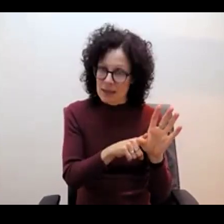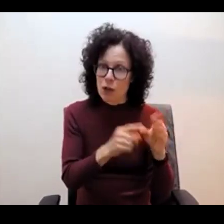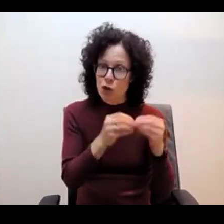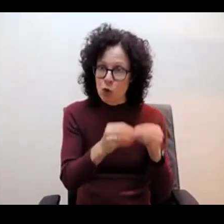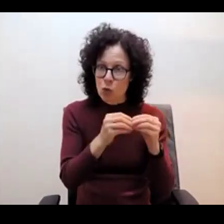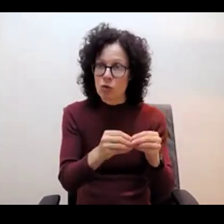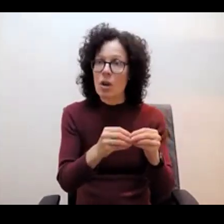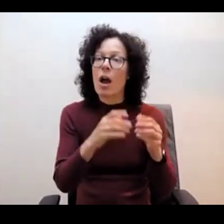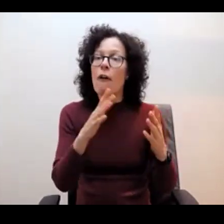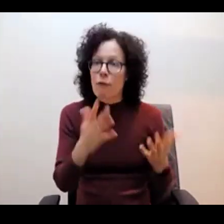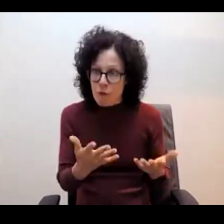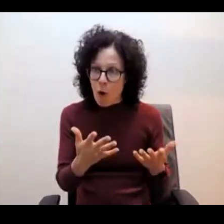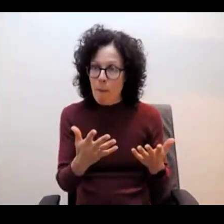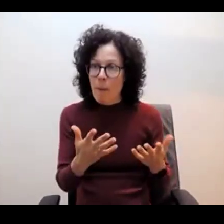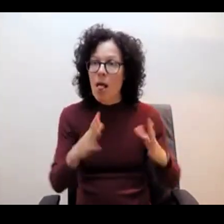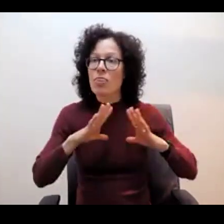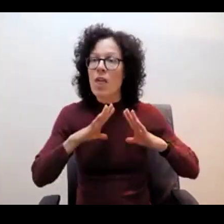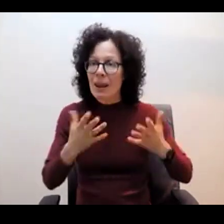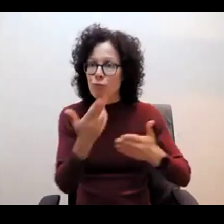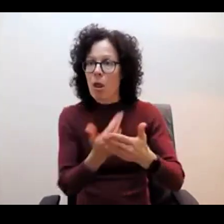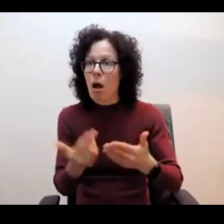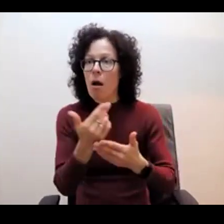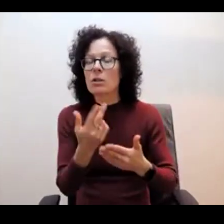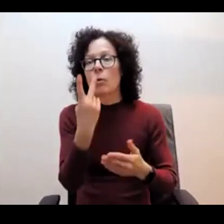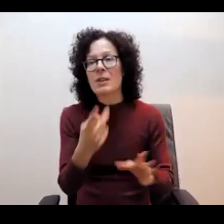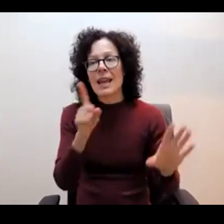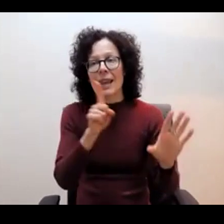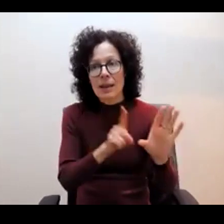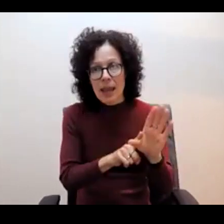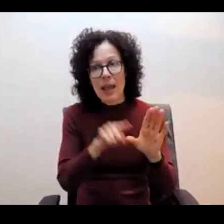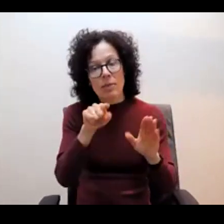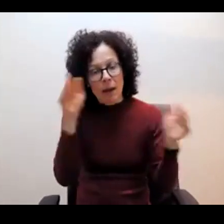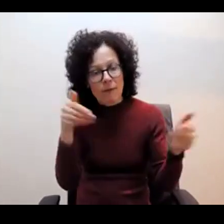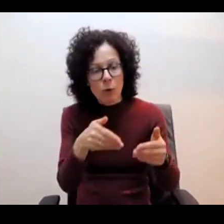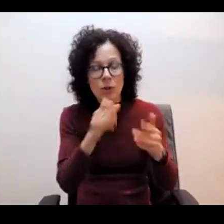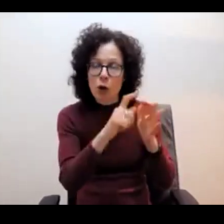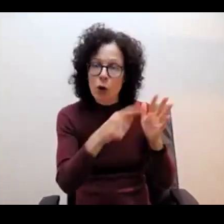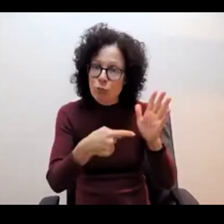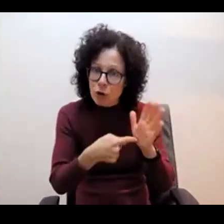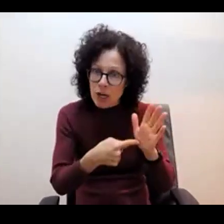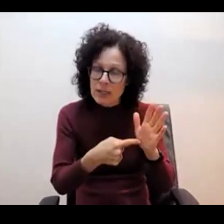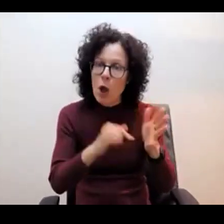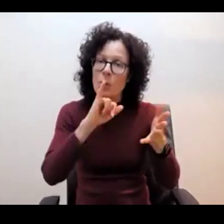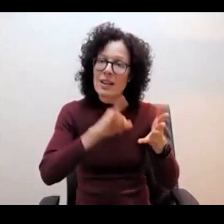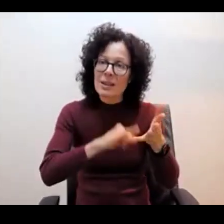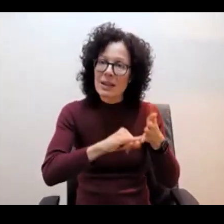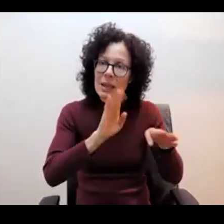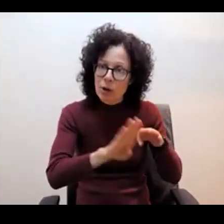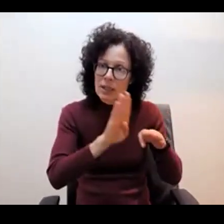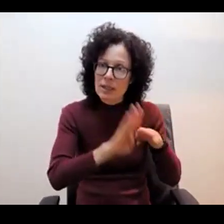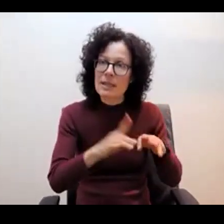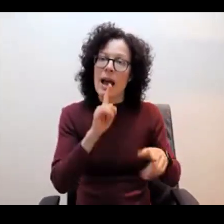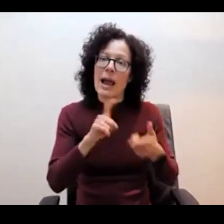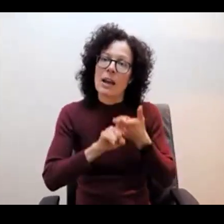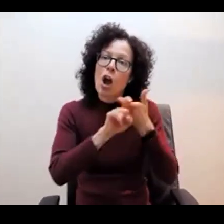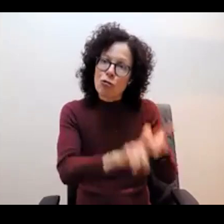of Leeds working on a project on somatic practices in chronic pain in collaboration with the network. So that's who's in